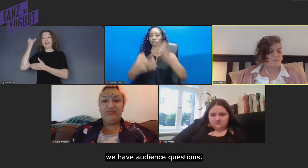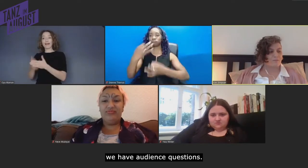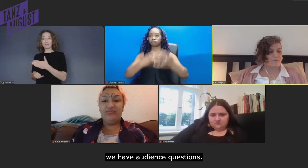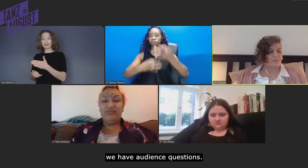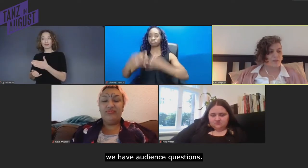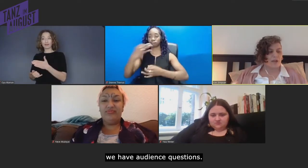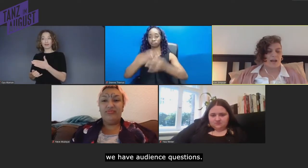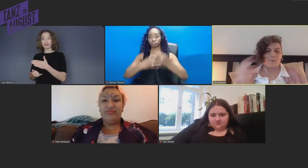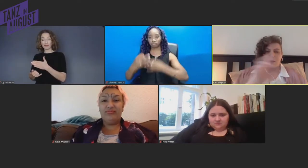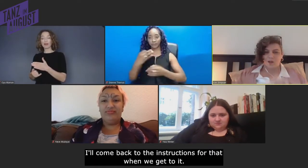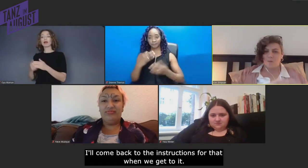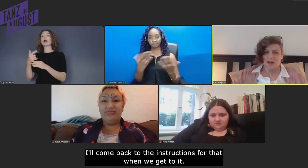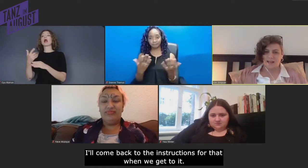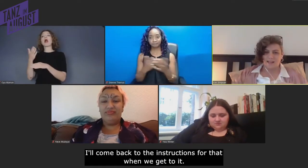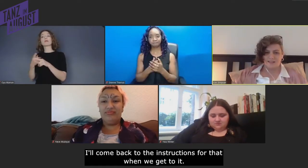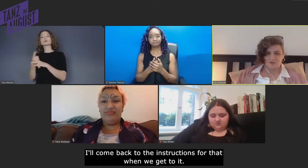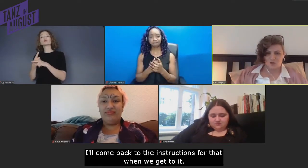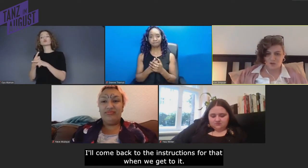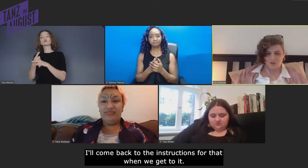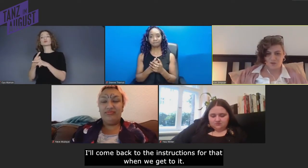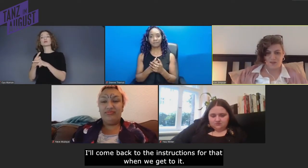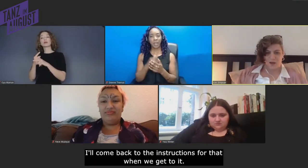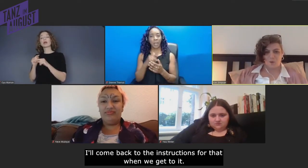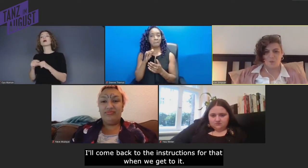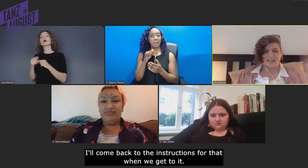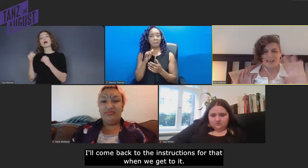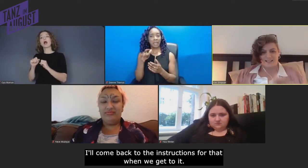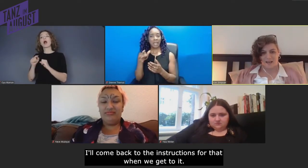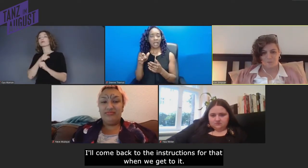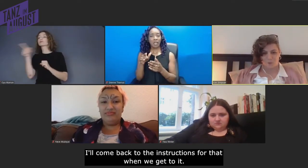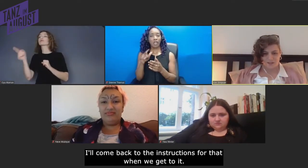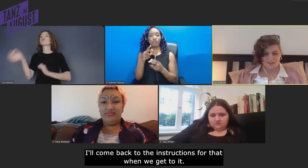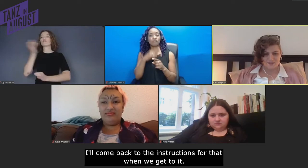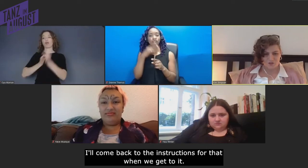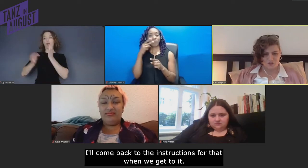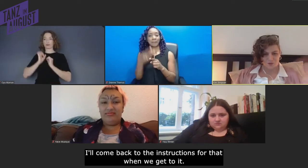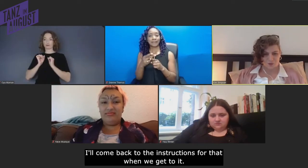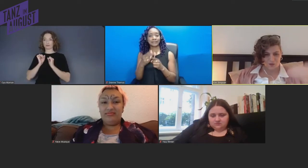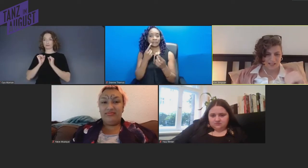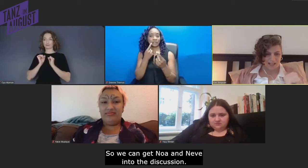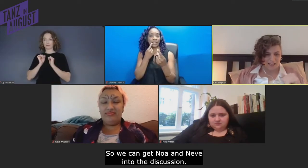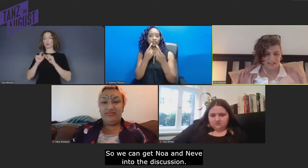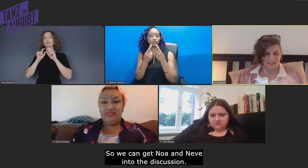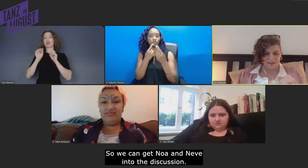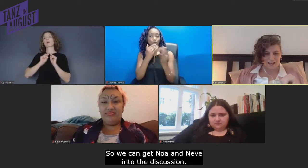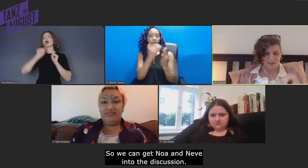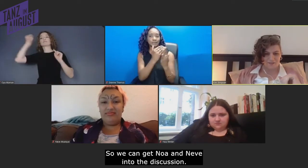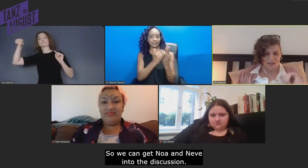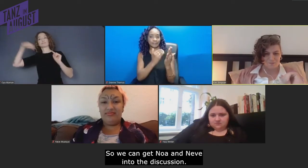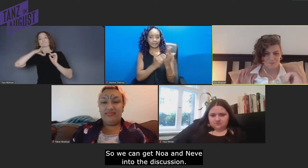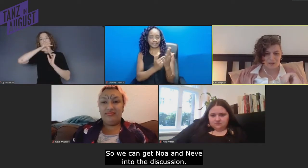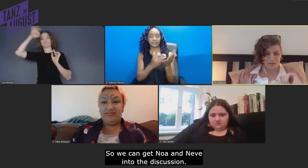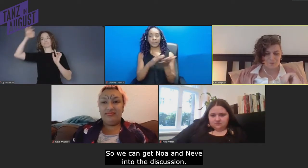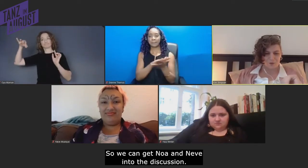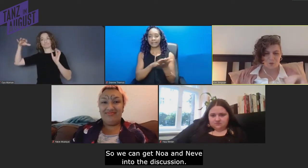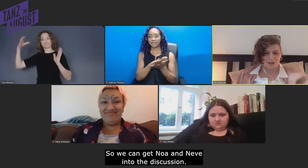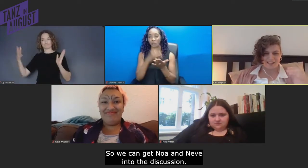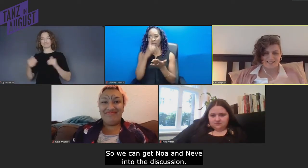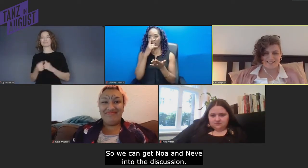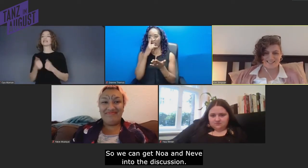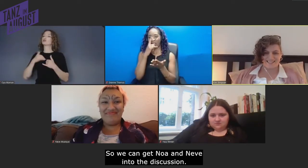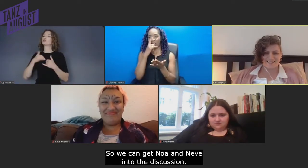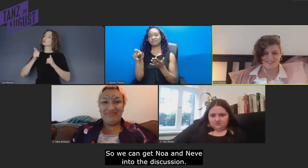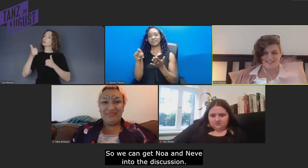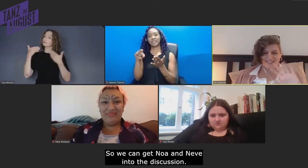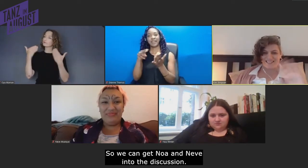And I might come back to the instructions for that when we get to that point, just so that we can get Neve and Noa into